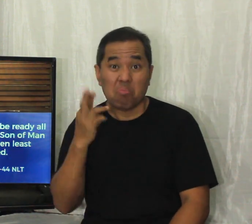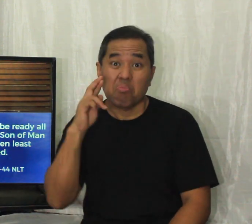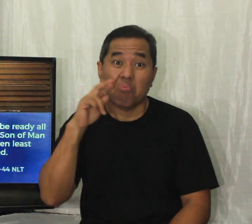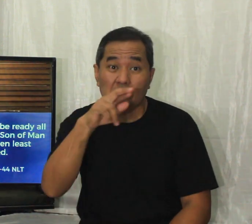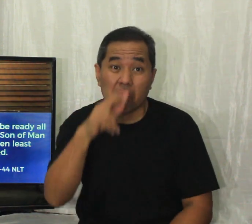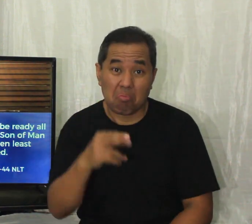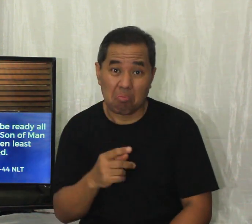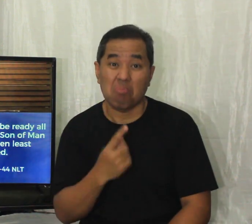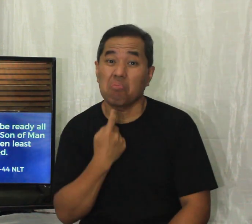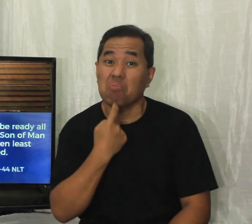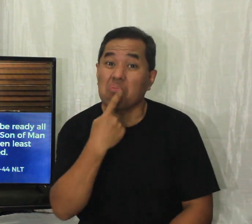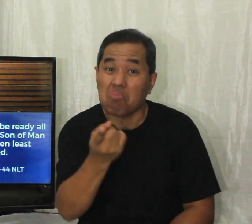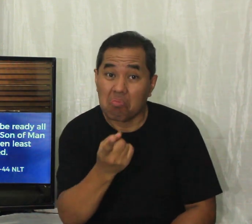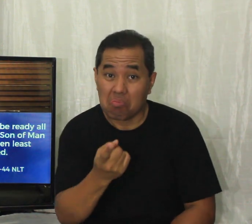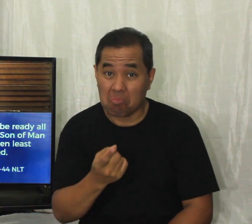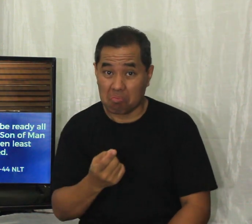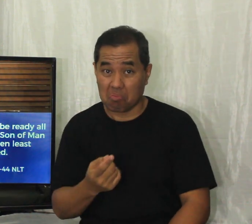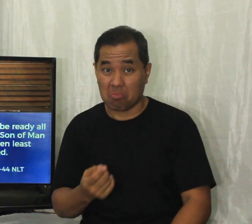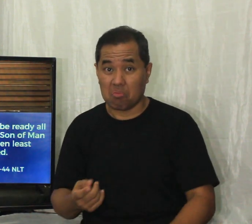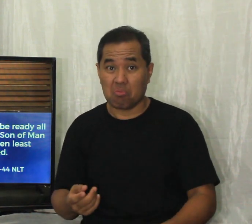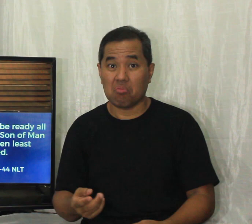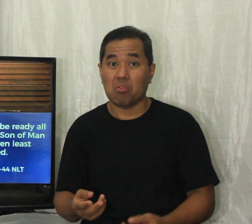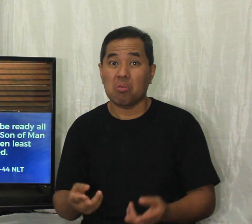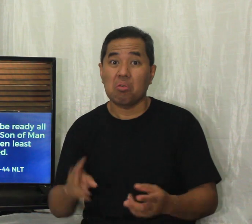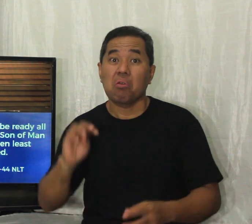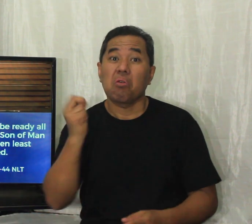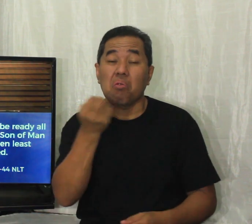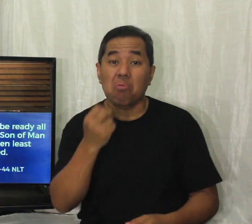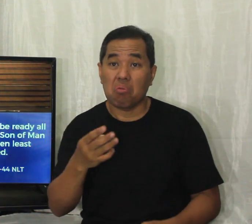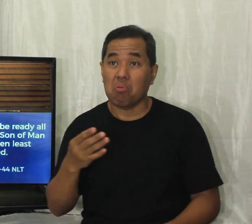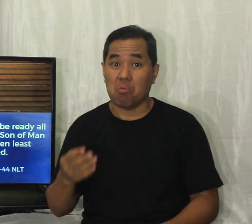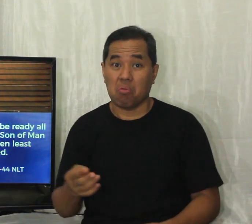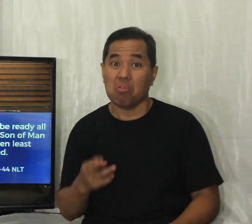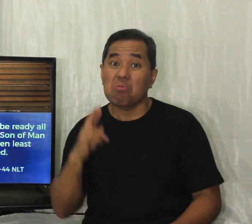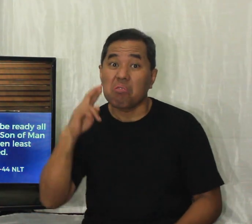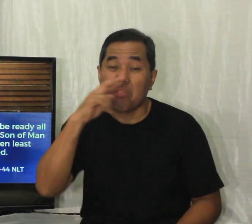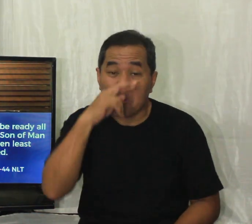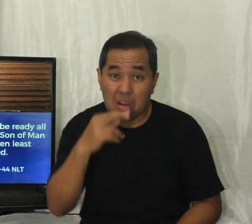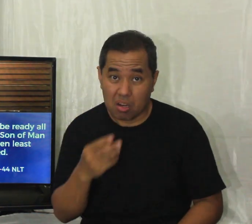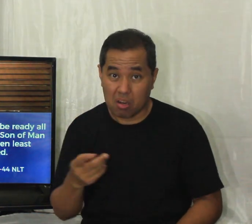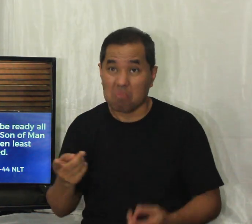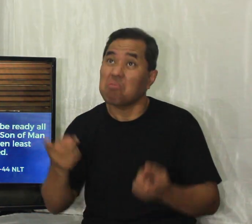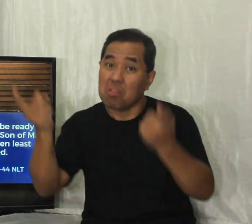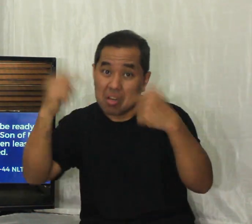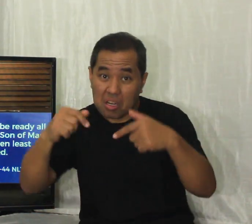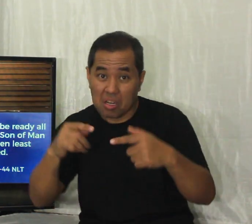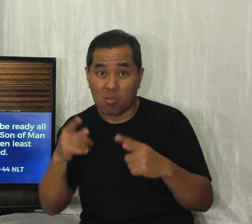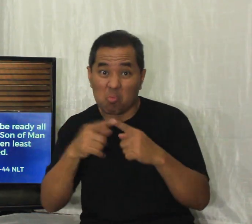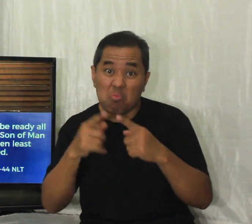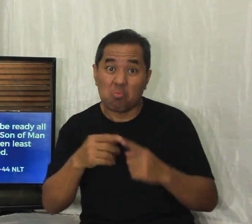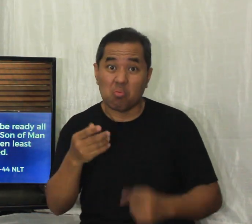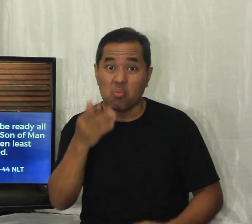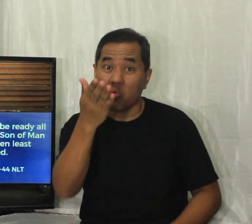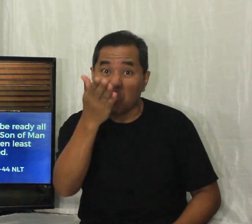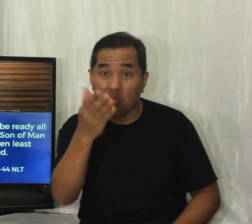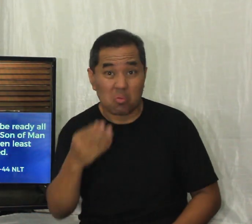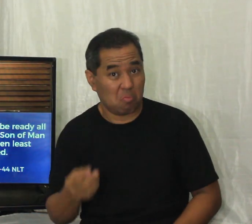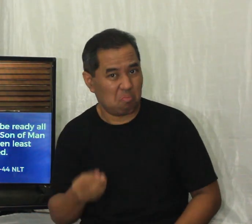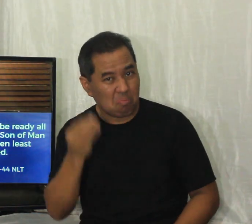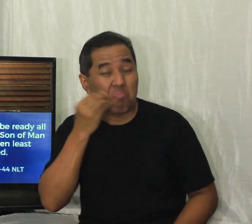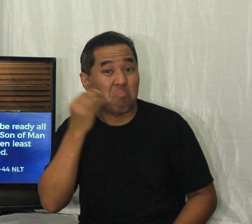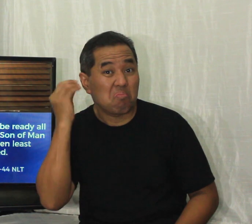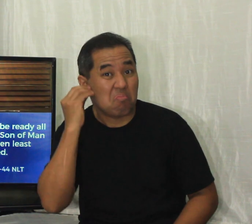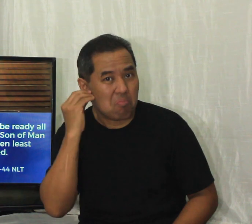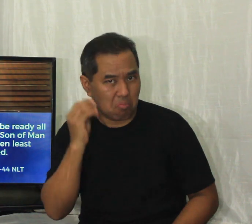No thief does that, right? I mean, that's crazy, a thief making an appointment. And so Jesus is saying, when a burglar comes, it's the same thing. When